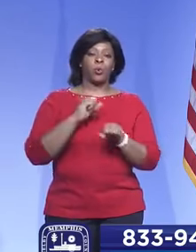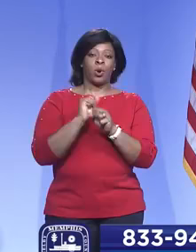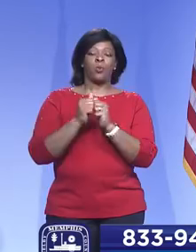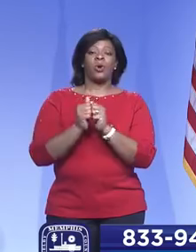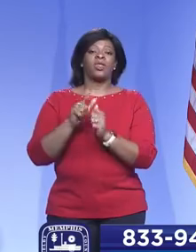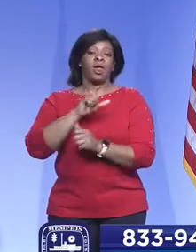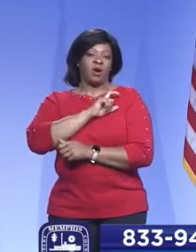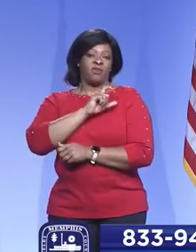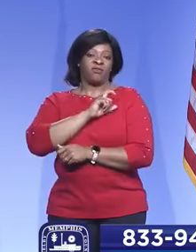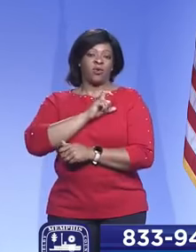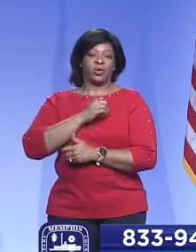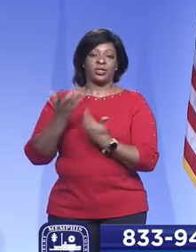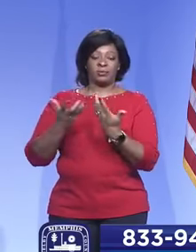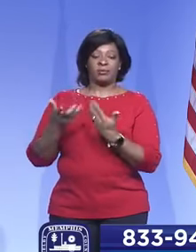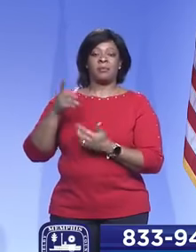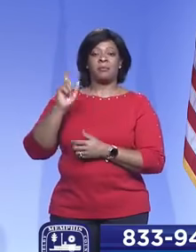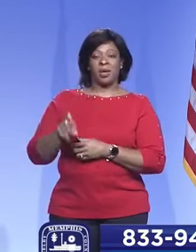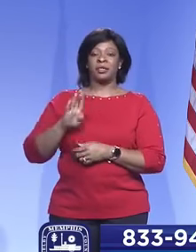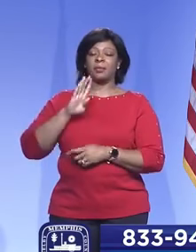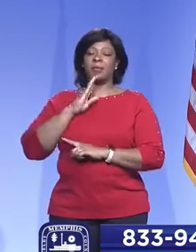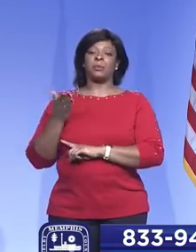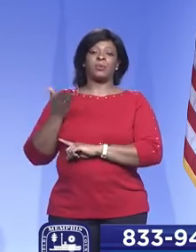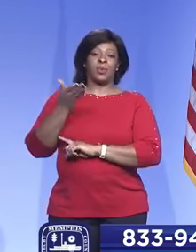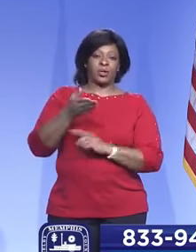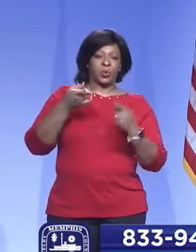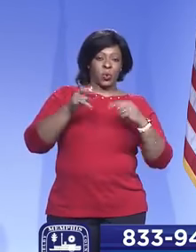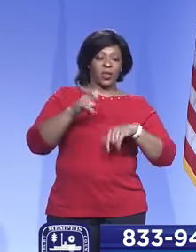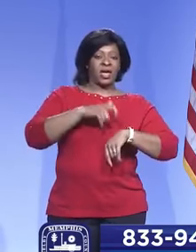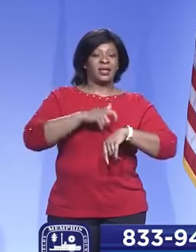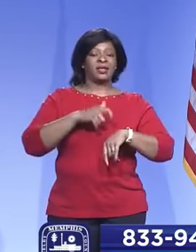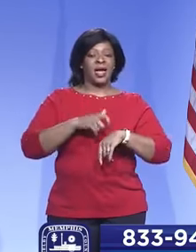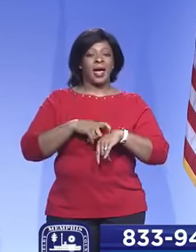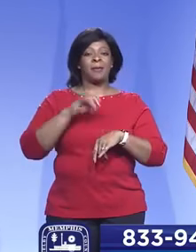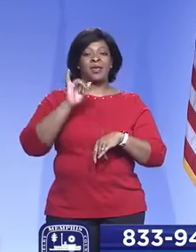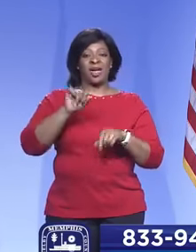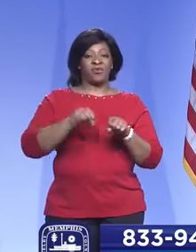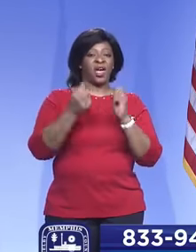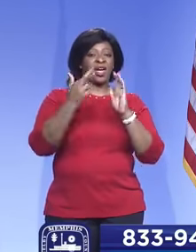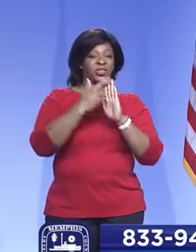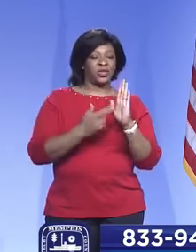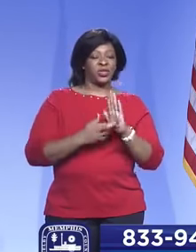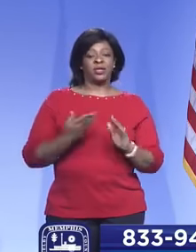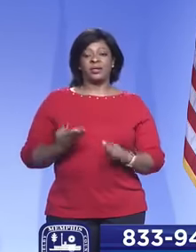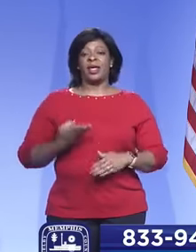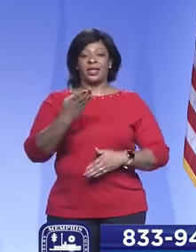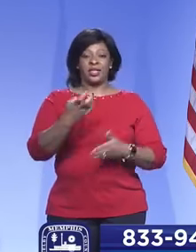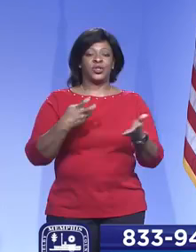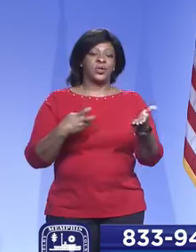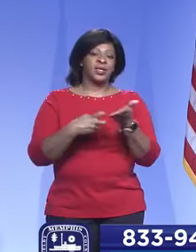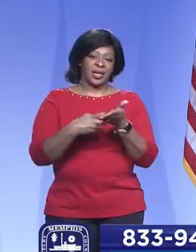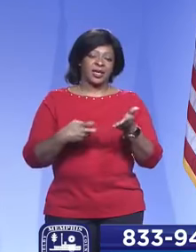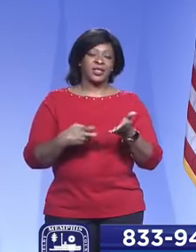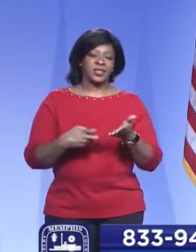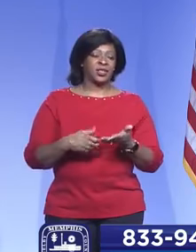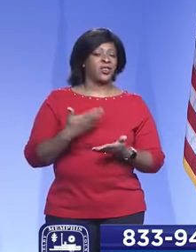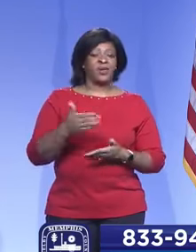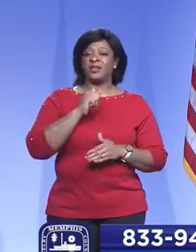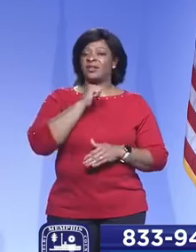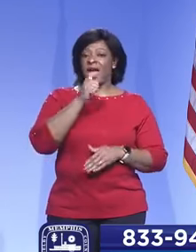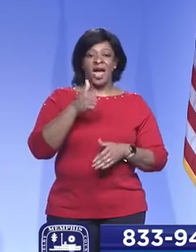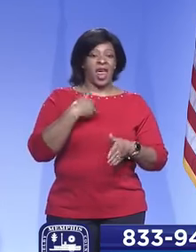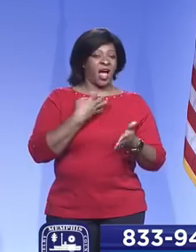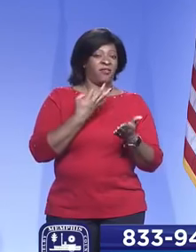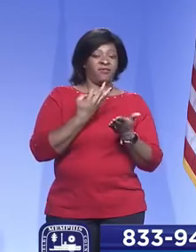law enforcement, who ideally has to be present at the time of the infraction, to issue a citation. So there is not a